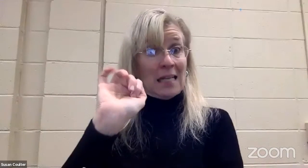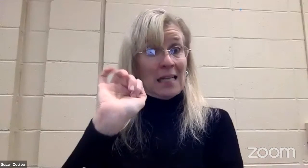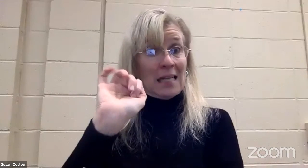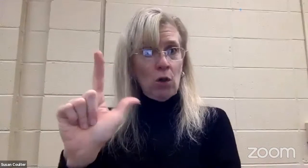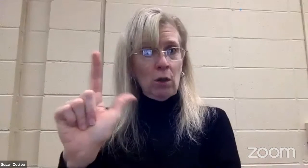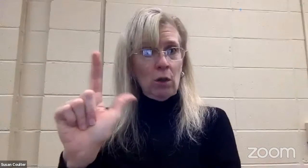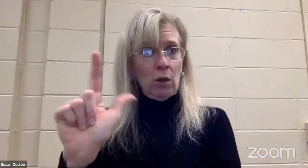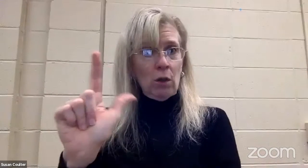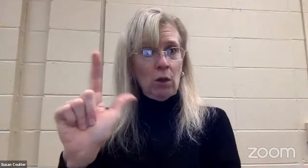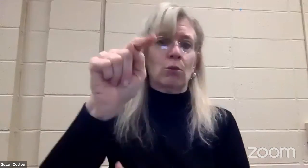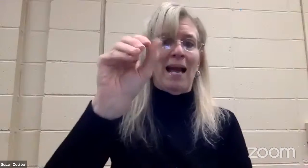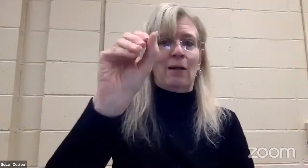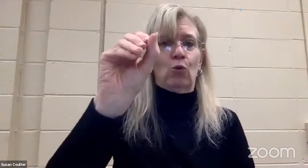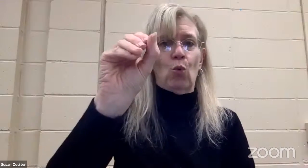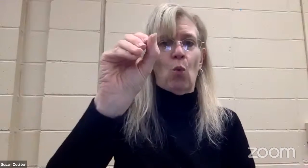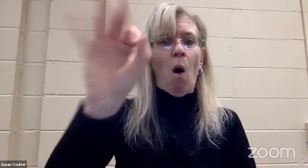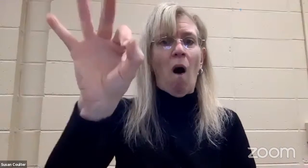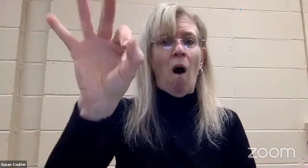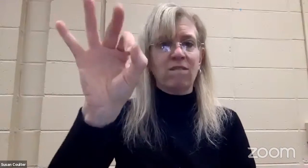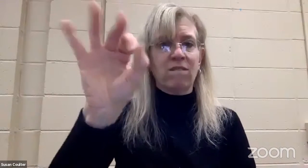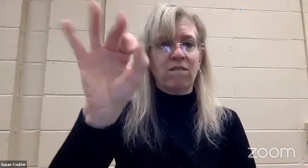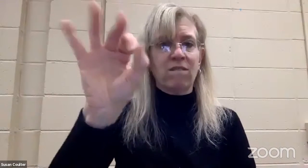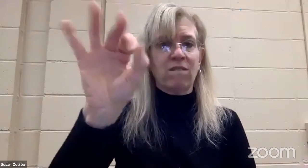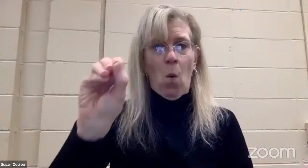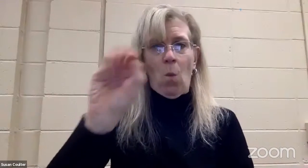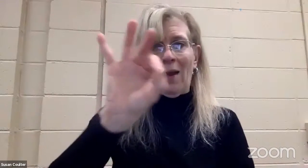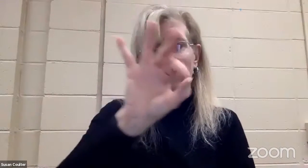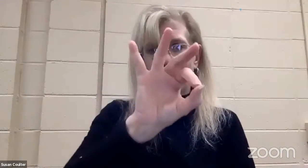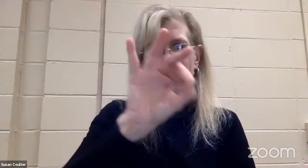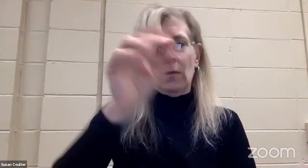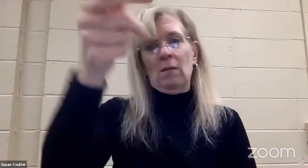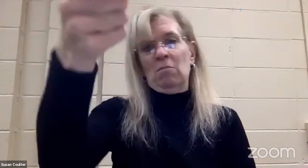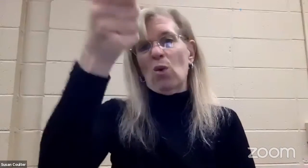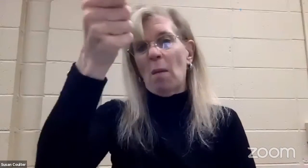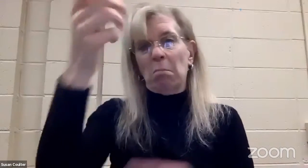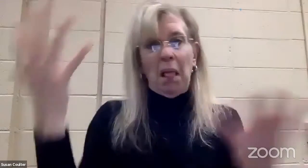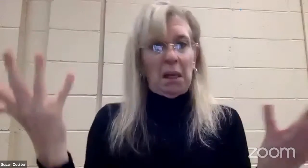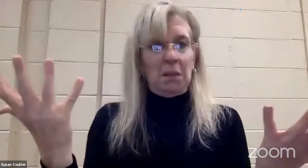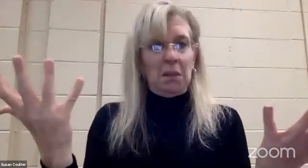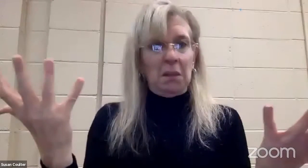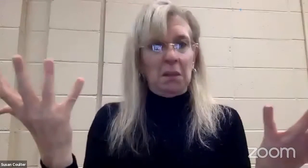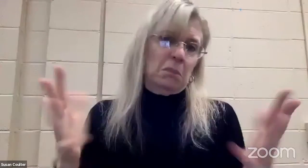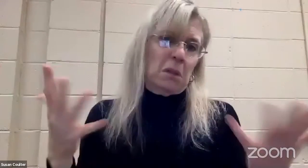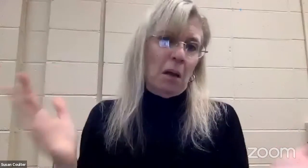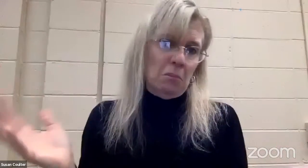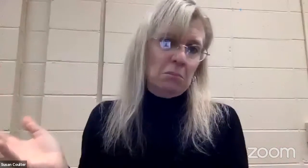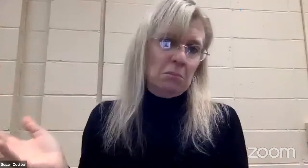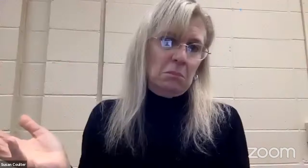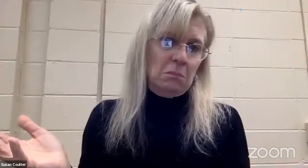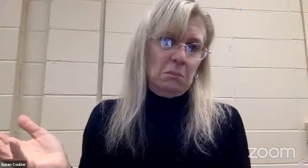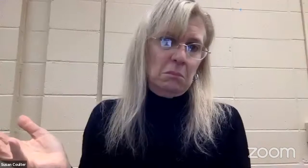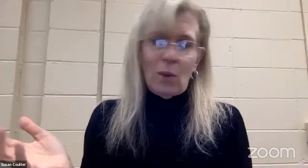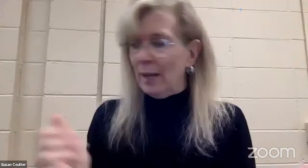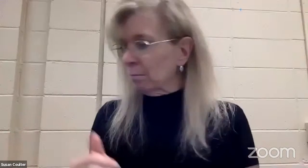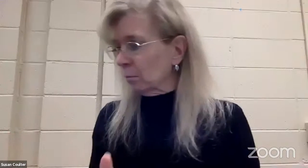cancel, it goes back to off. Oh, wait, to unplug it, done, okay.